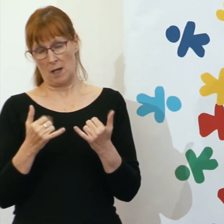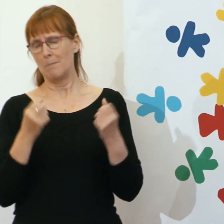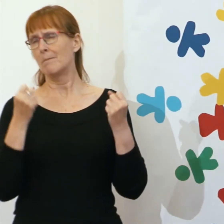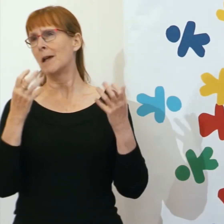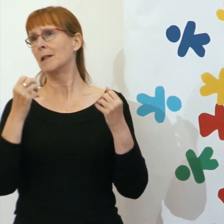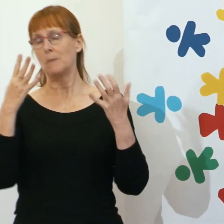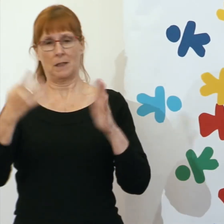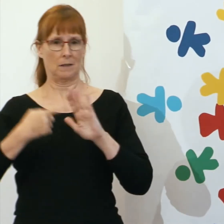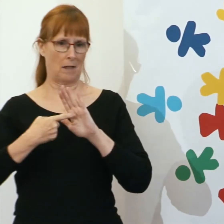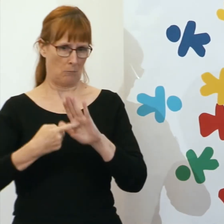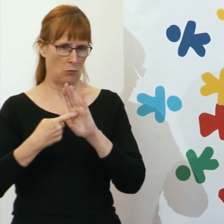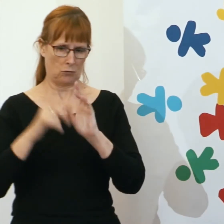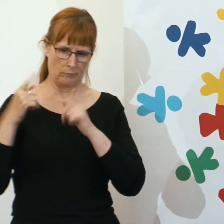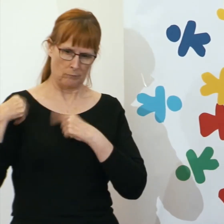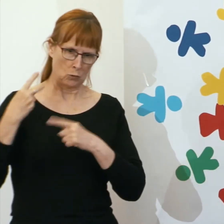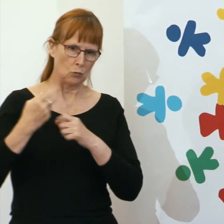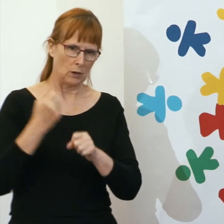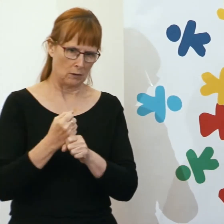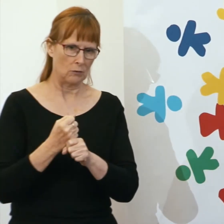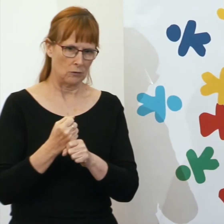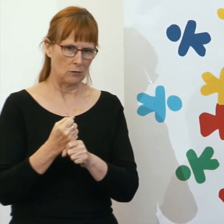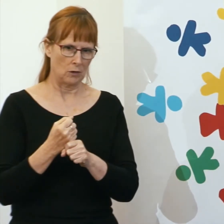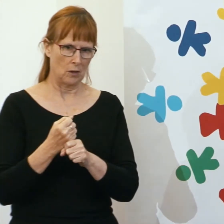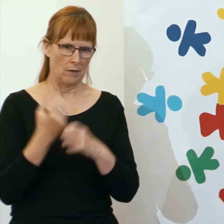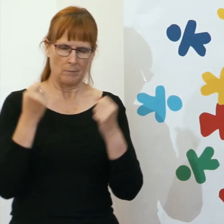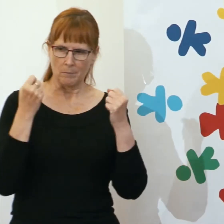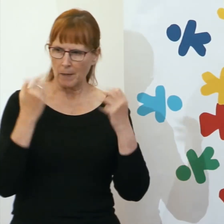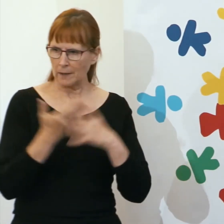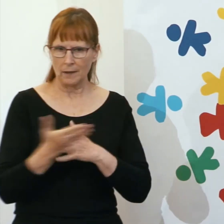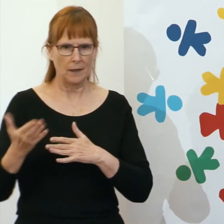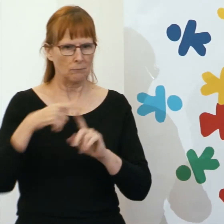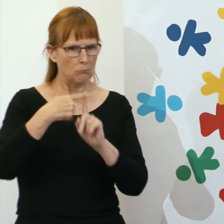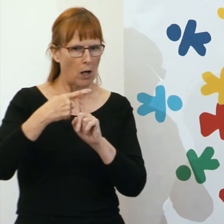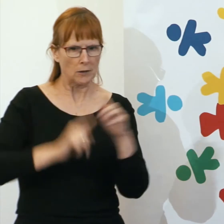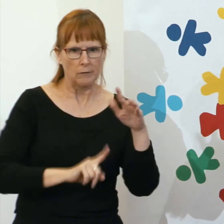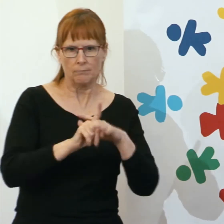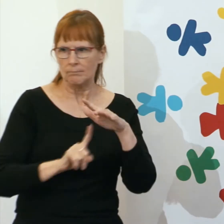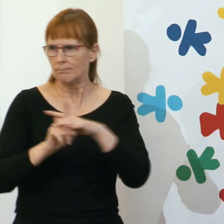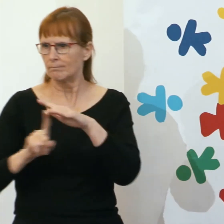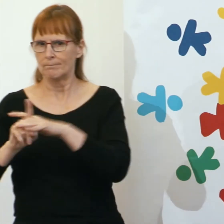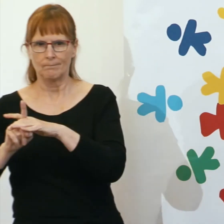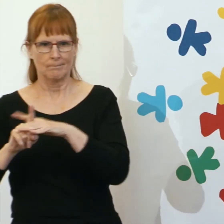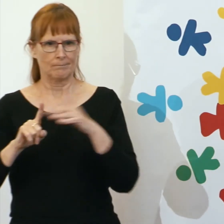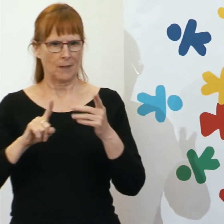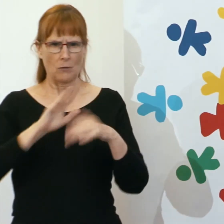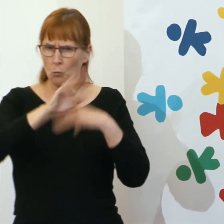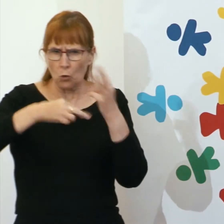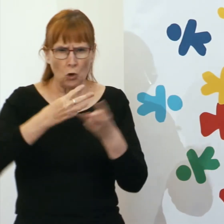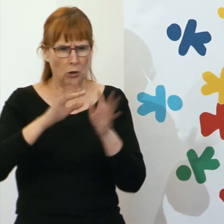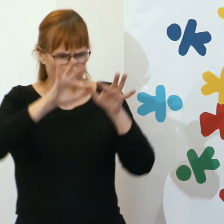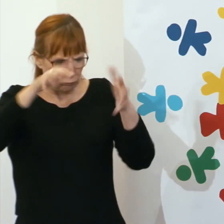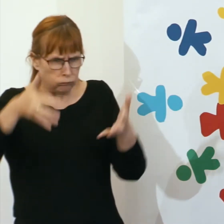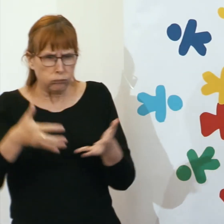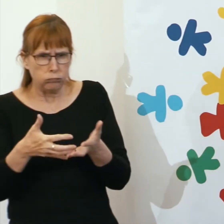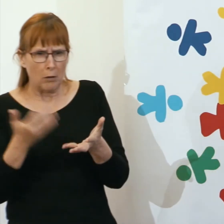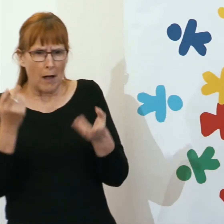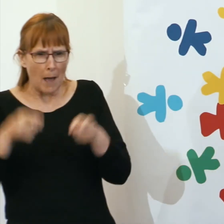examples to share right across the globe, and many of you are directly involved in these exciting new